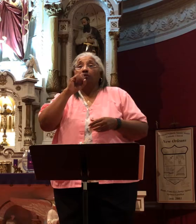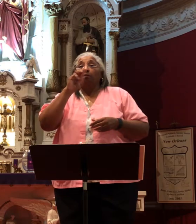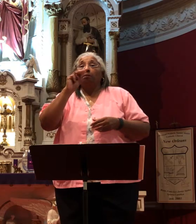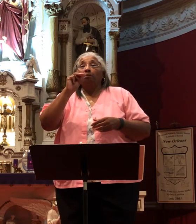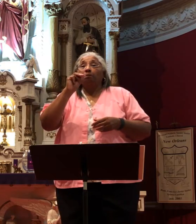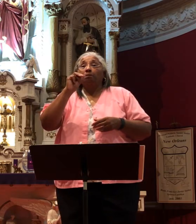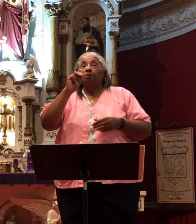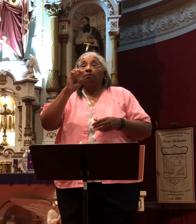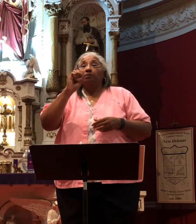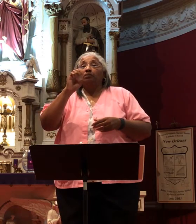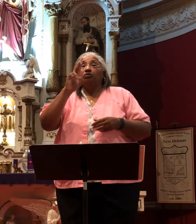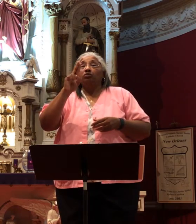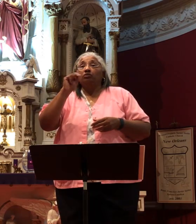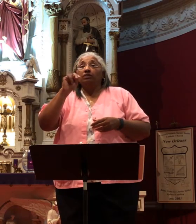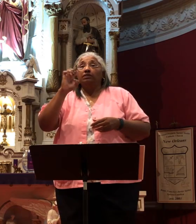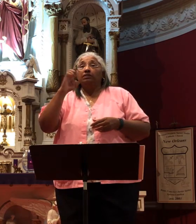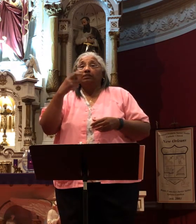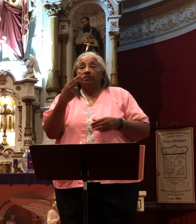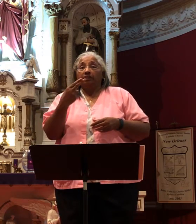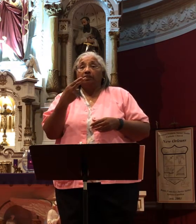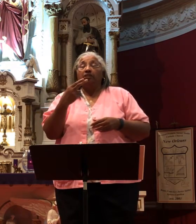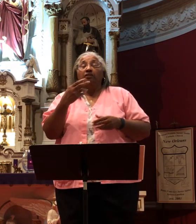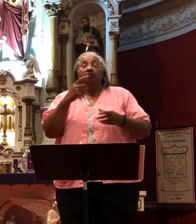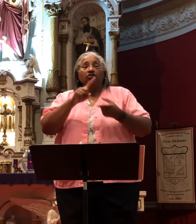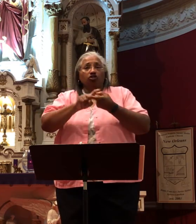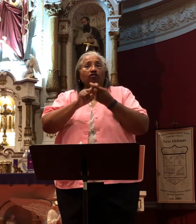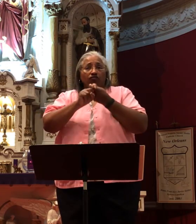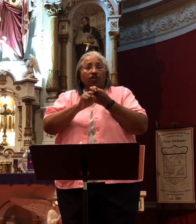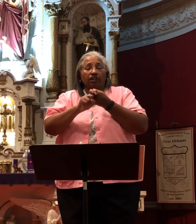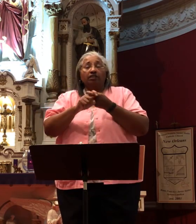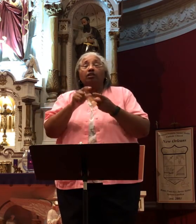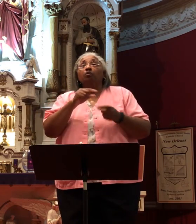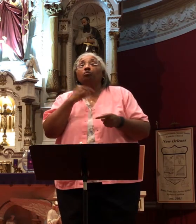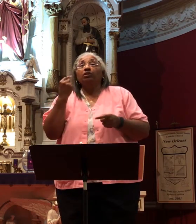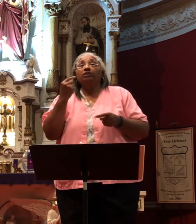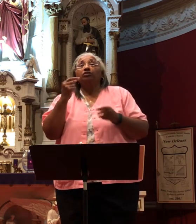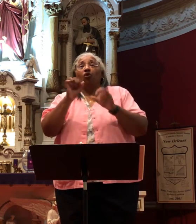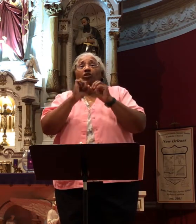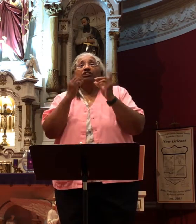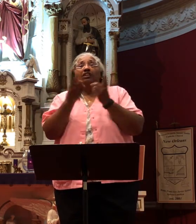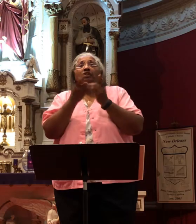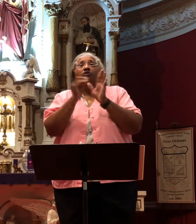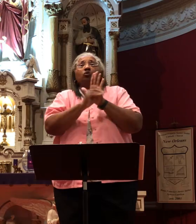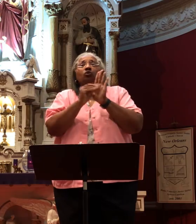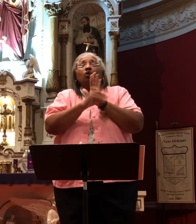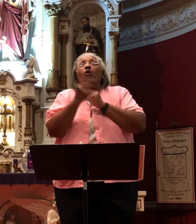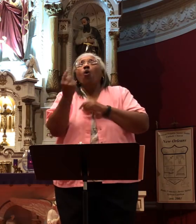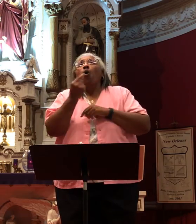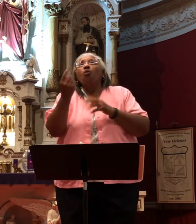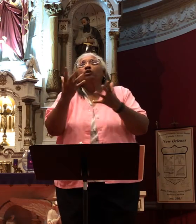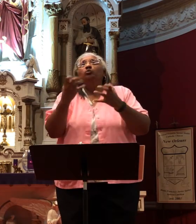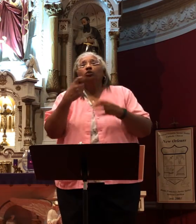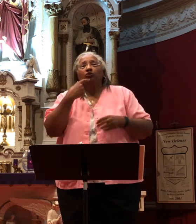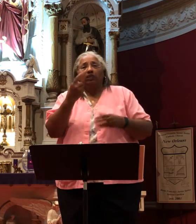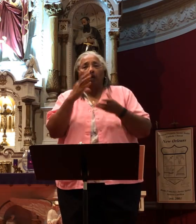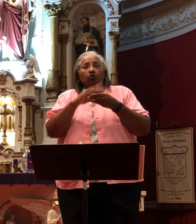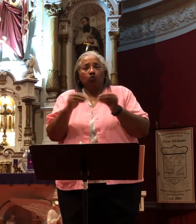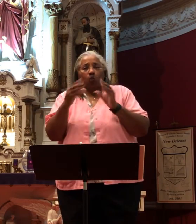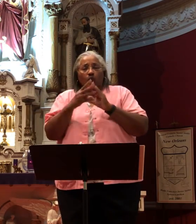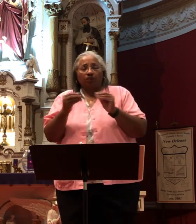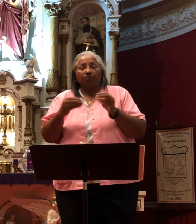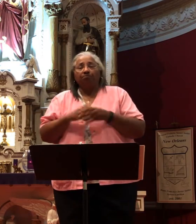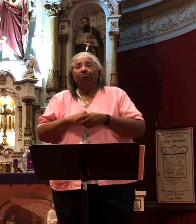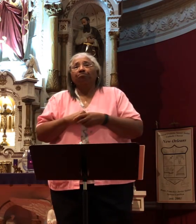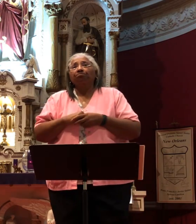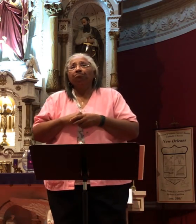Munch, is a good friend, and he is a priest of the Archdiocese of New Orleans. And he always likes to tell a story when he